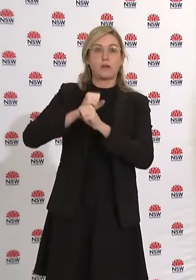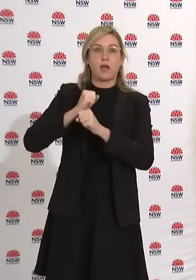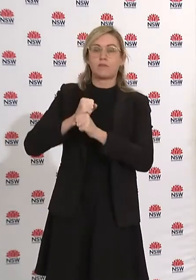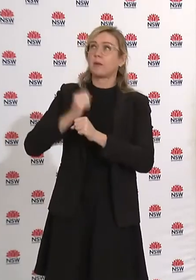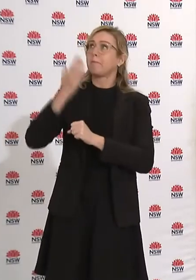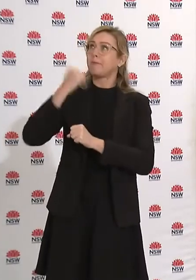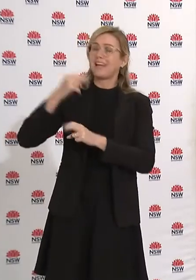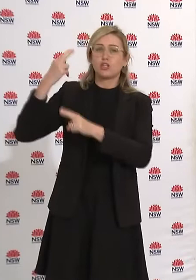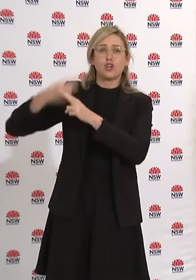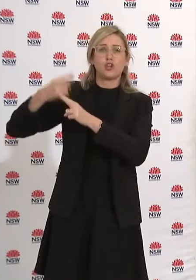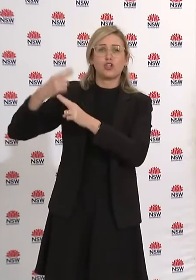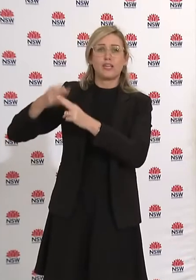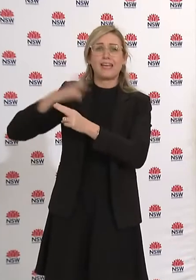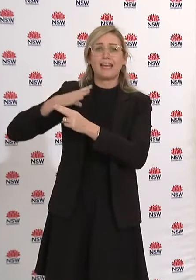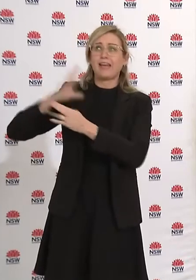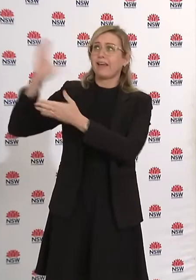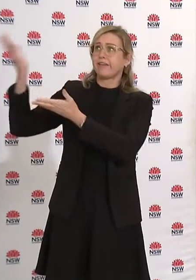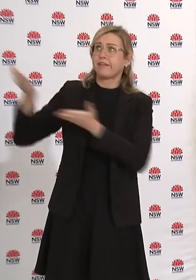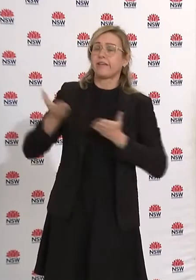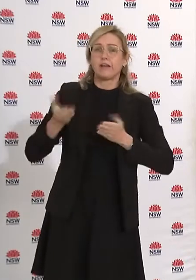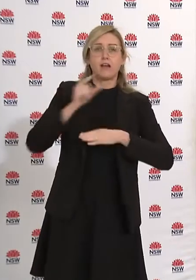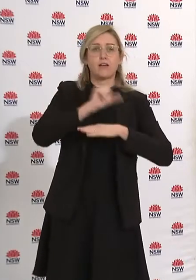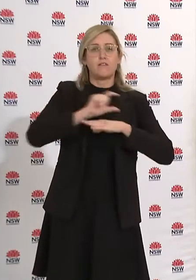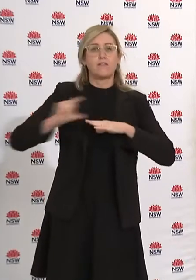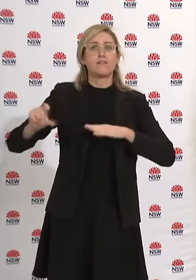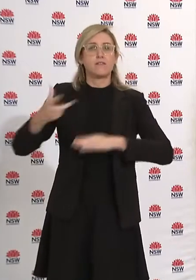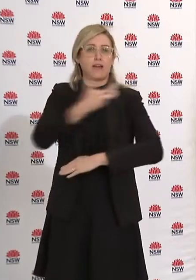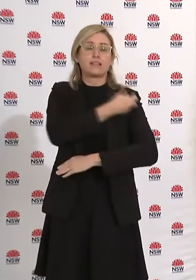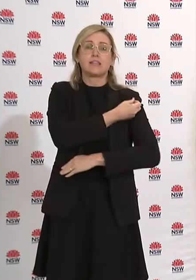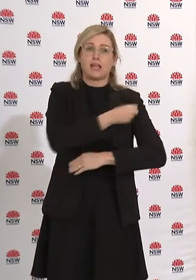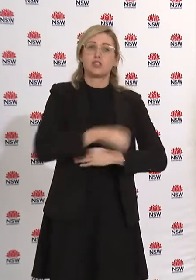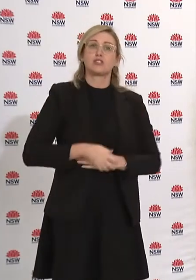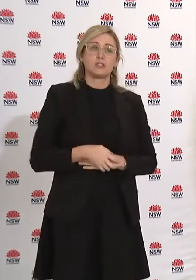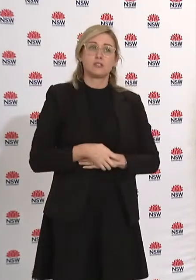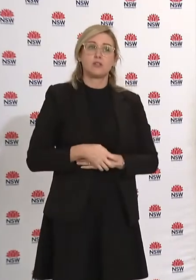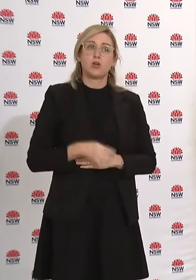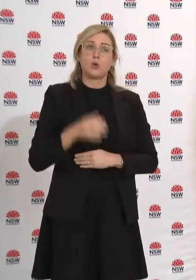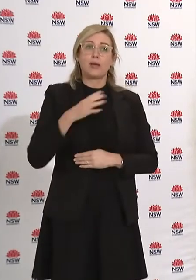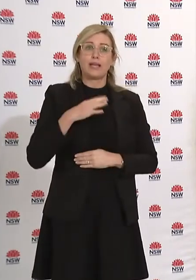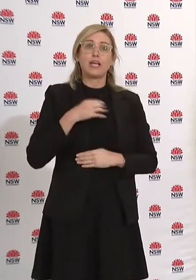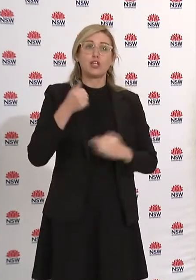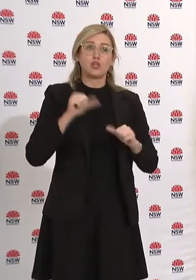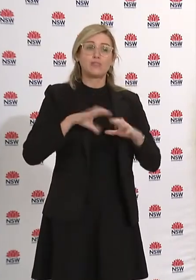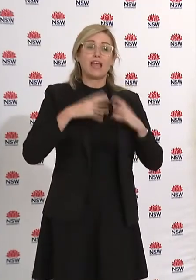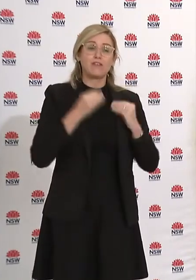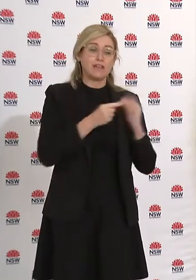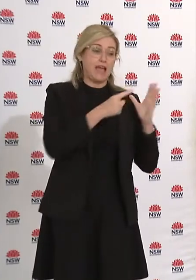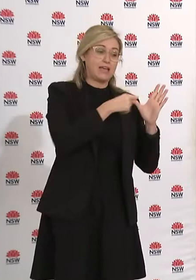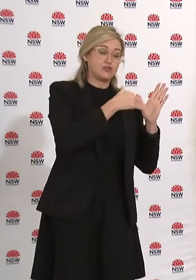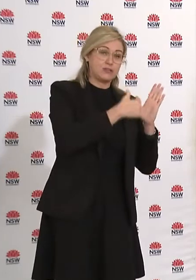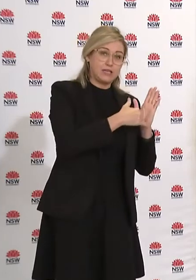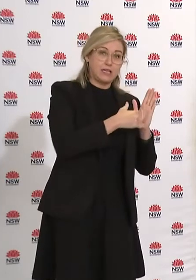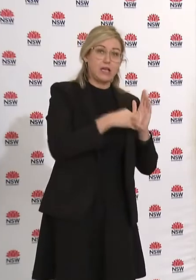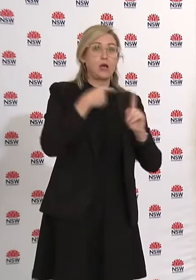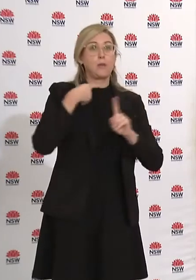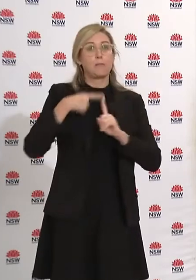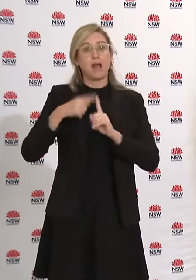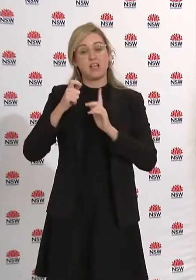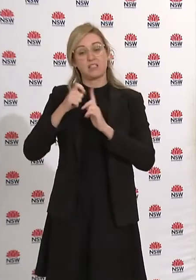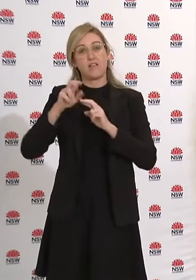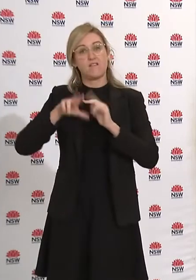considered, but we need a refocus. That means using all vaccines available, including the AstraZeneca. I've had the AstraZeneca